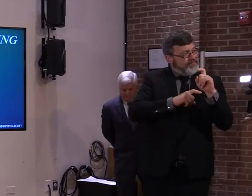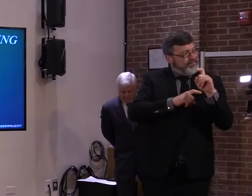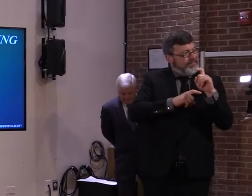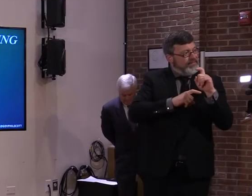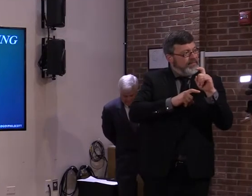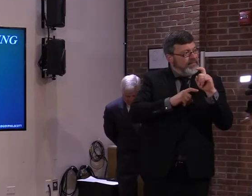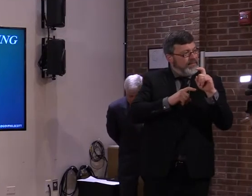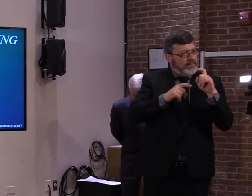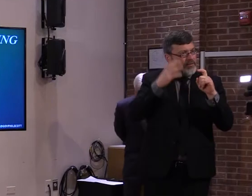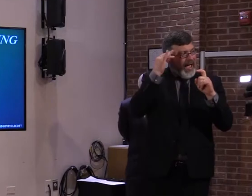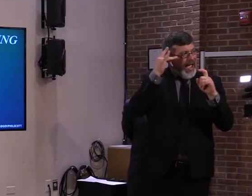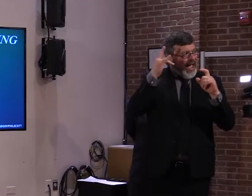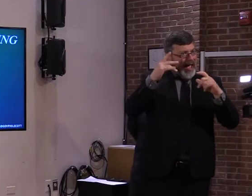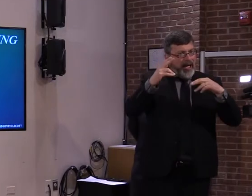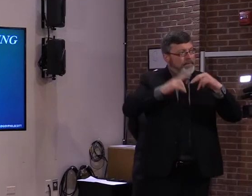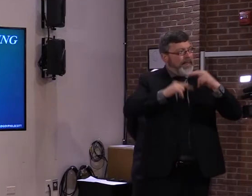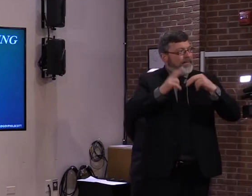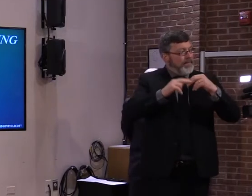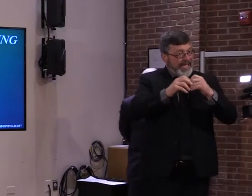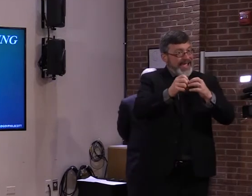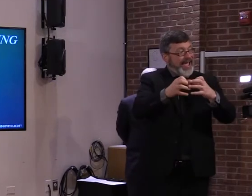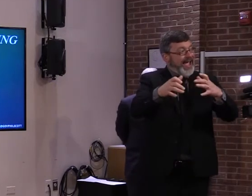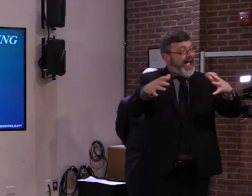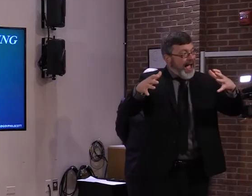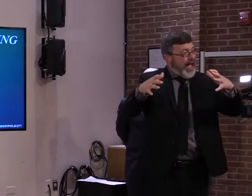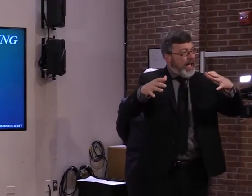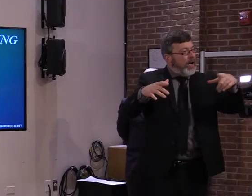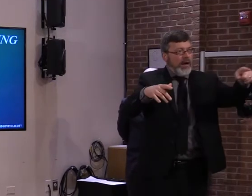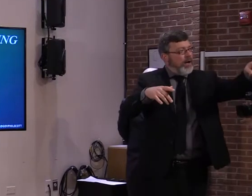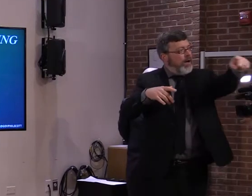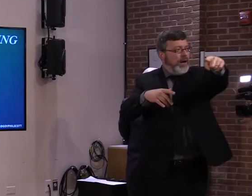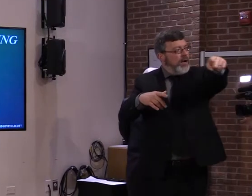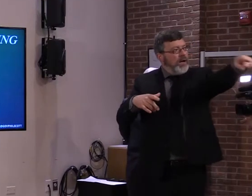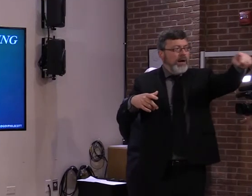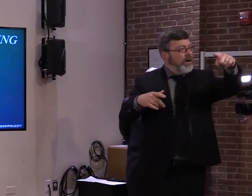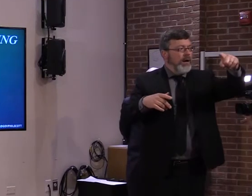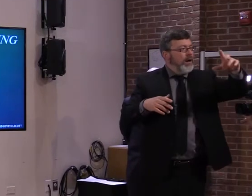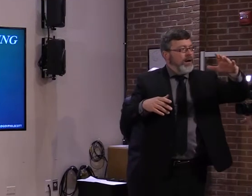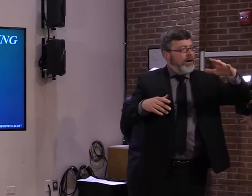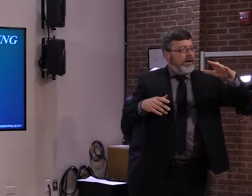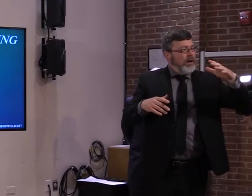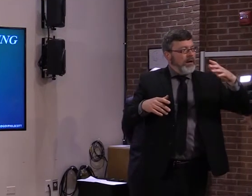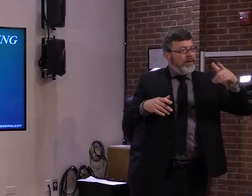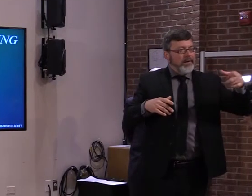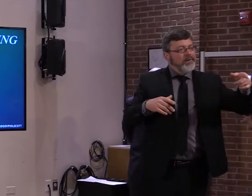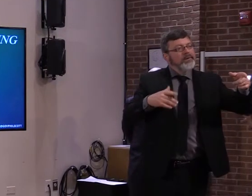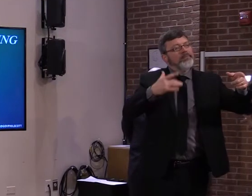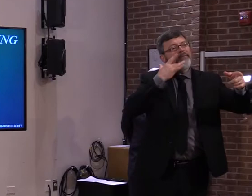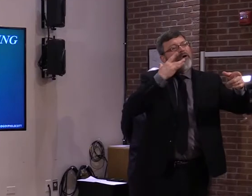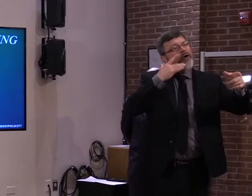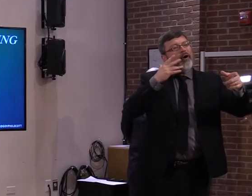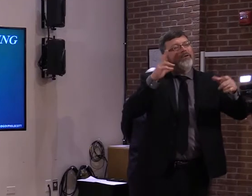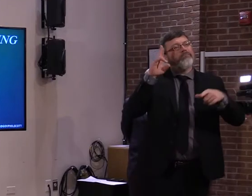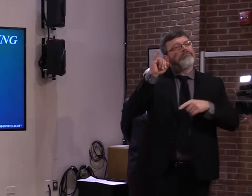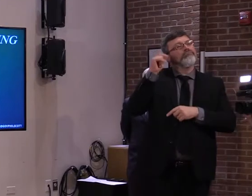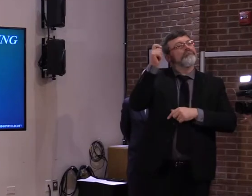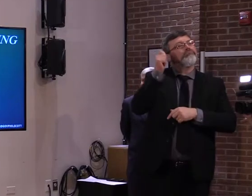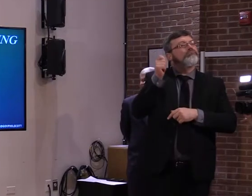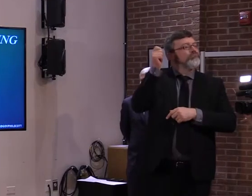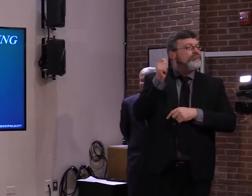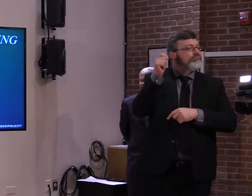Vermonters, some might actually choose unemployment or underemployment to meet income guidelines,